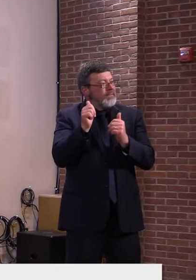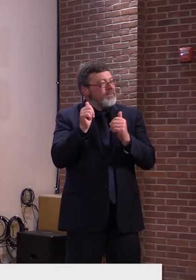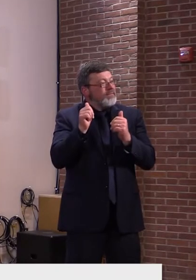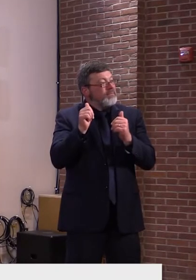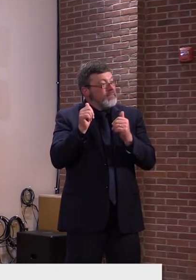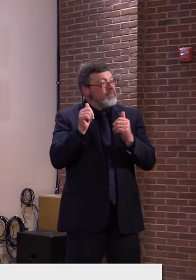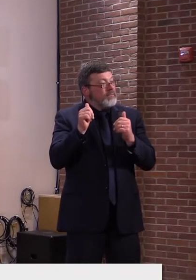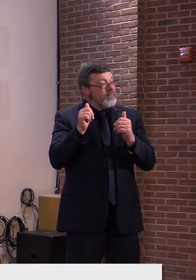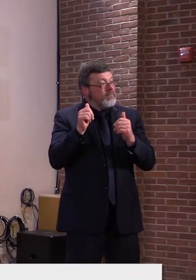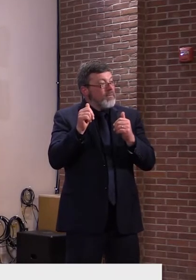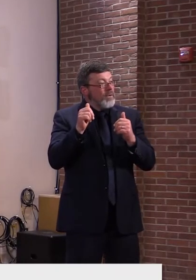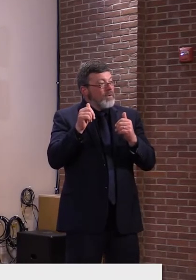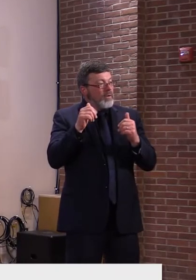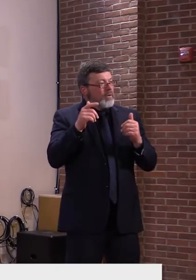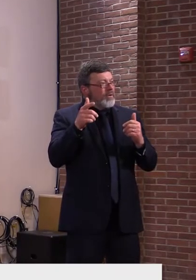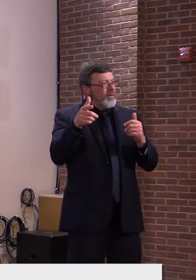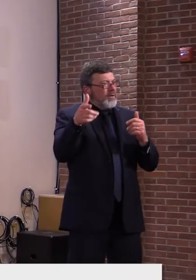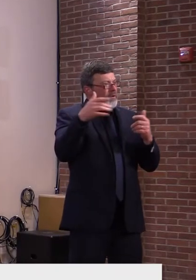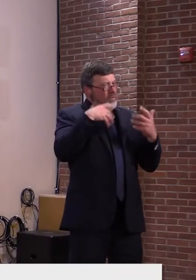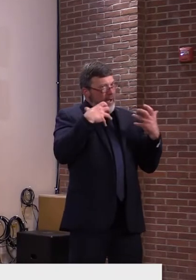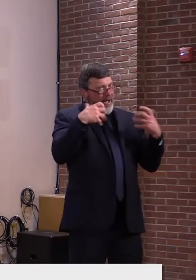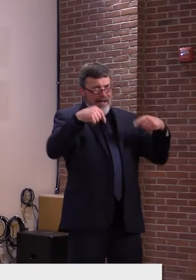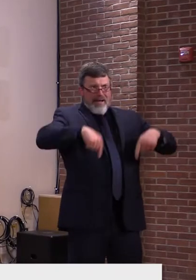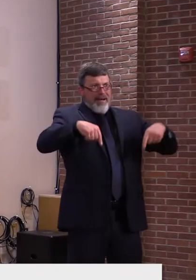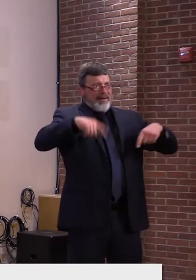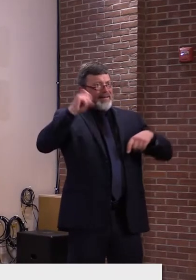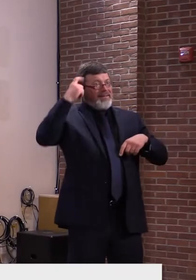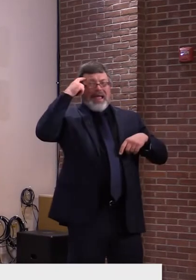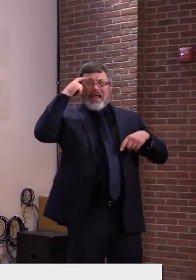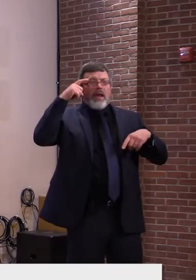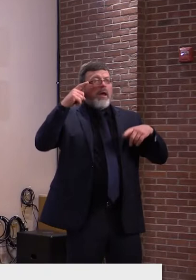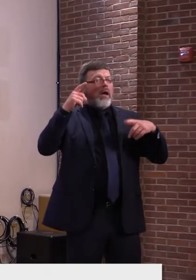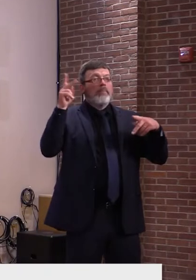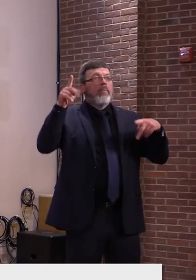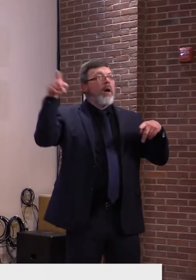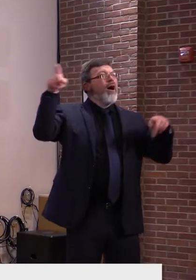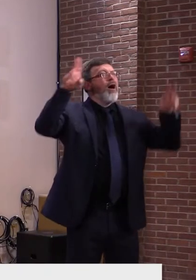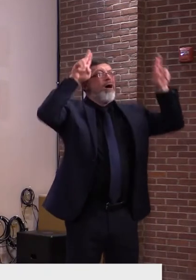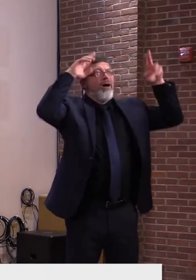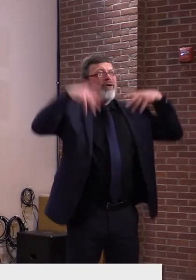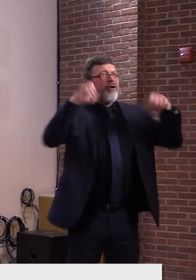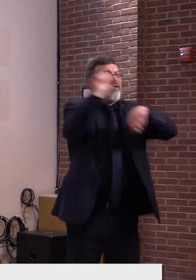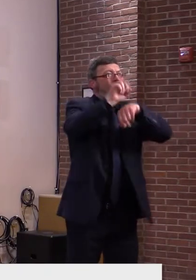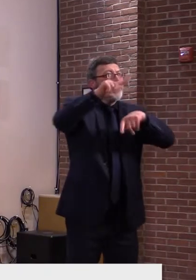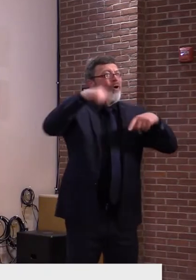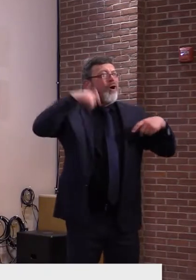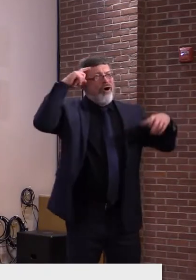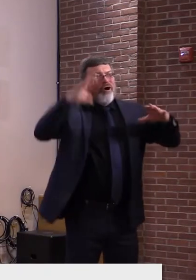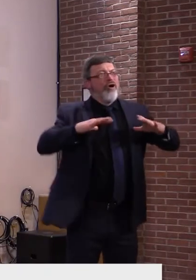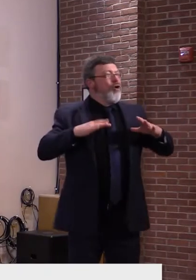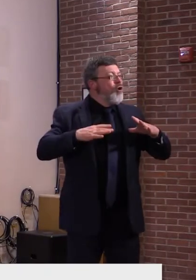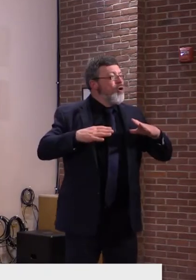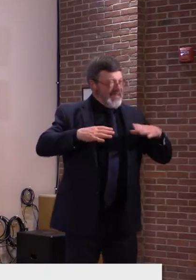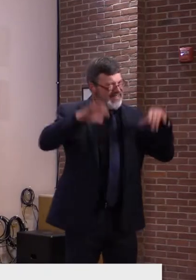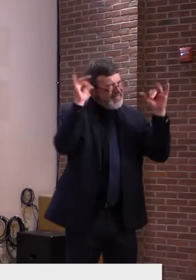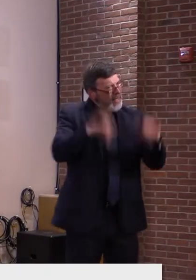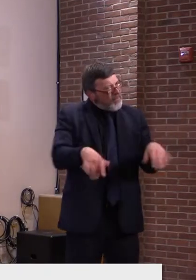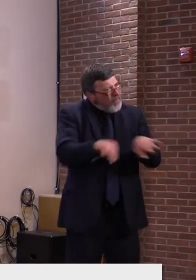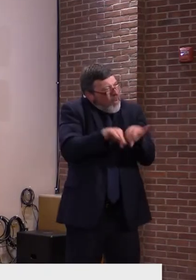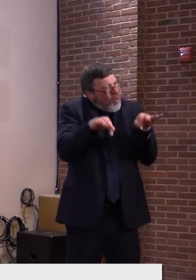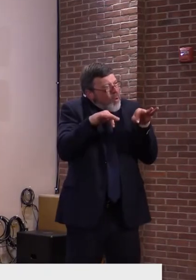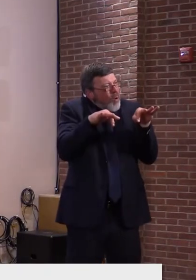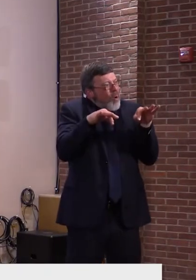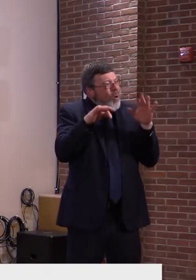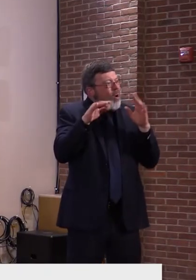we hear from HR that they want portability. They'd like to be able to take it with them. They don't want to have